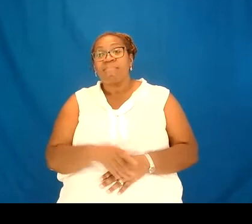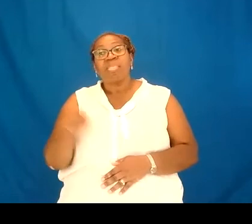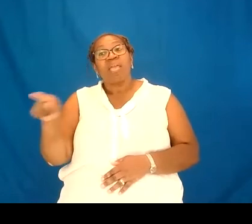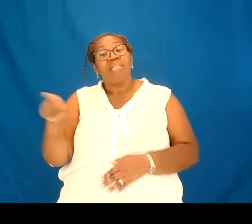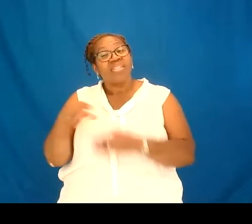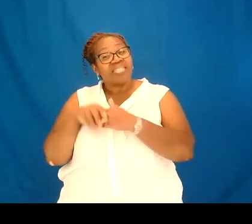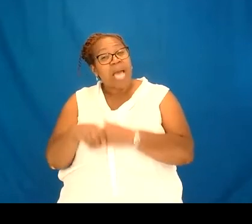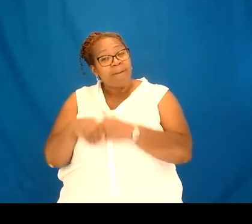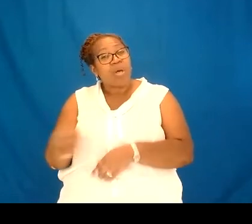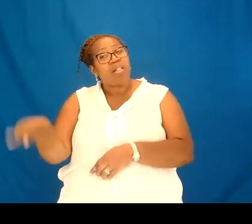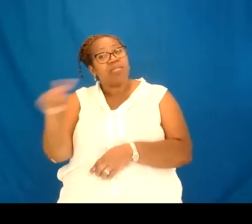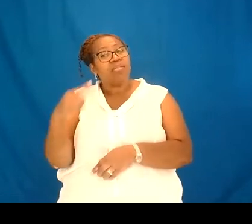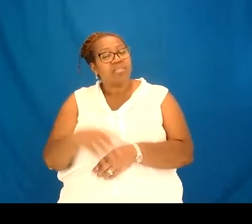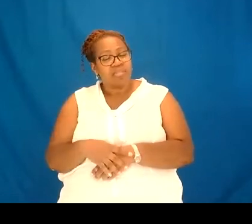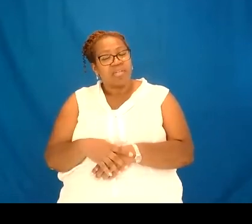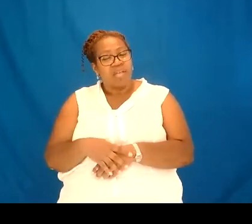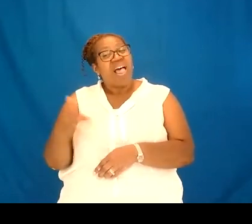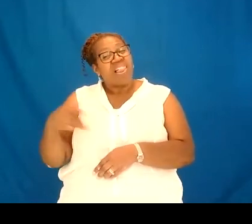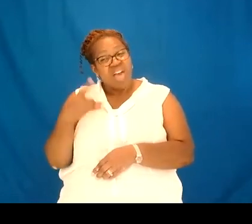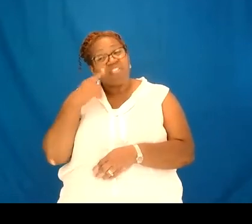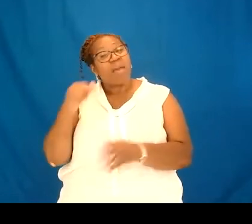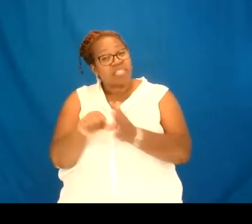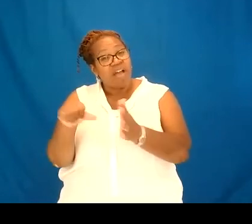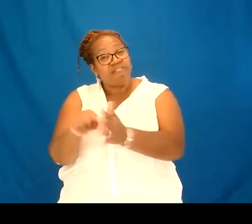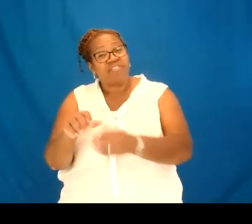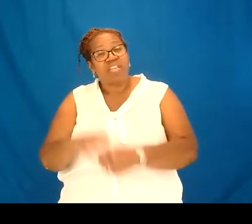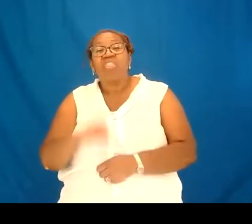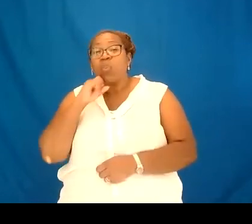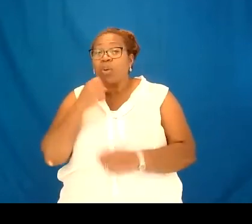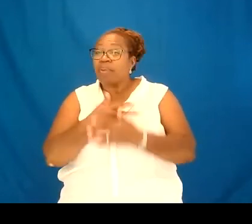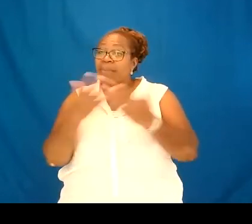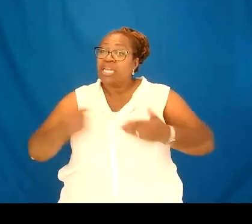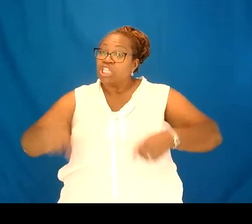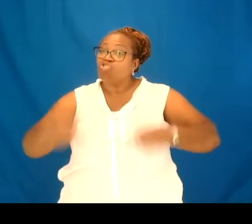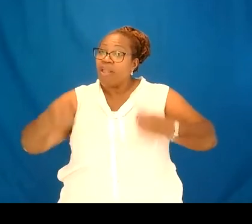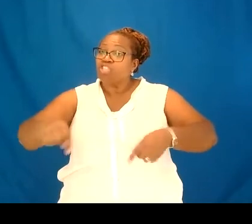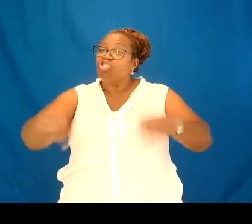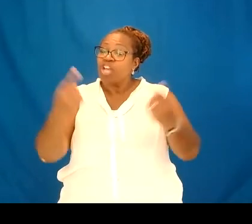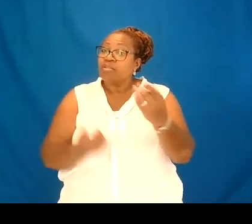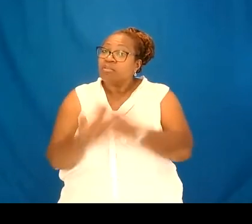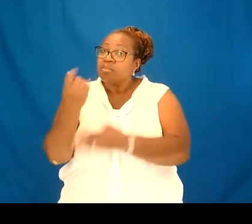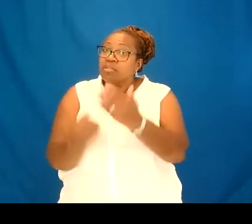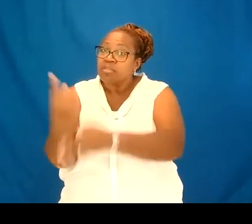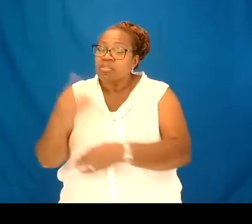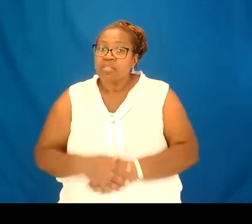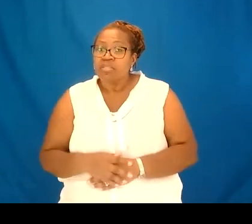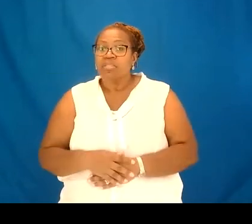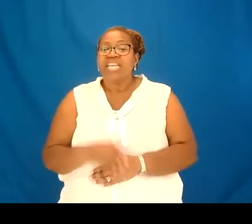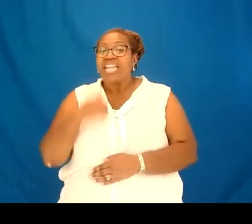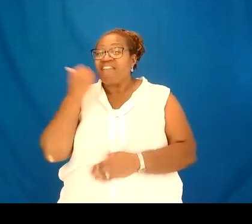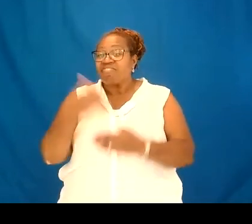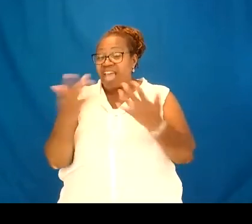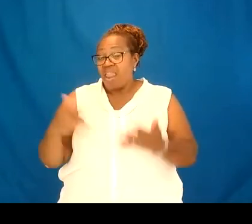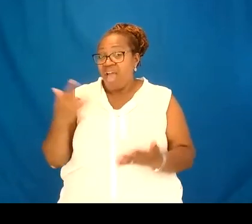challenges days ahead as we follow Jesus in our day-to-day lives. But in the midst of this, Jesus